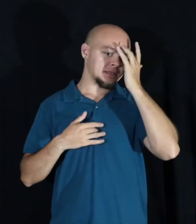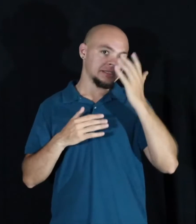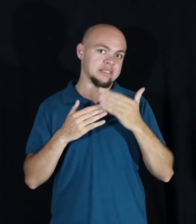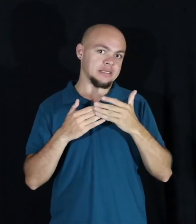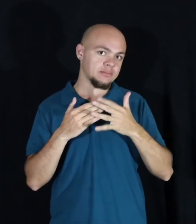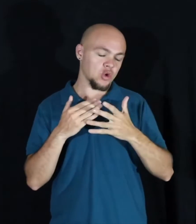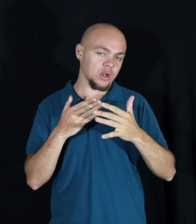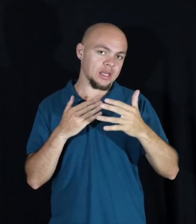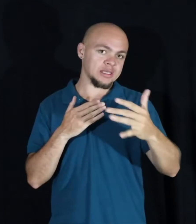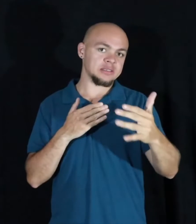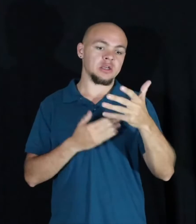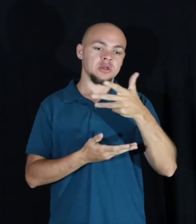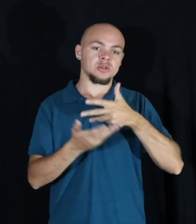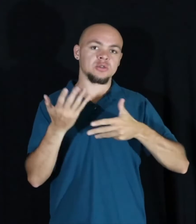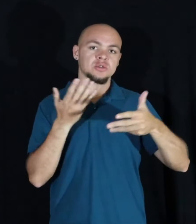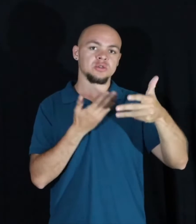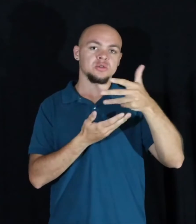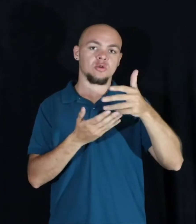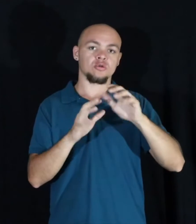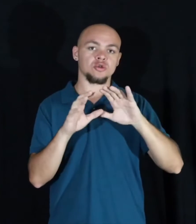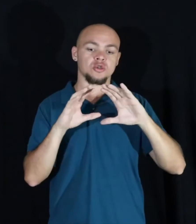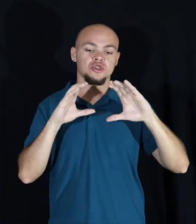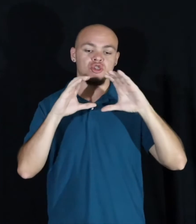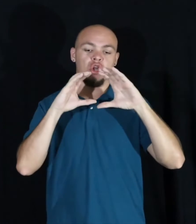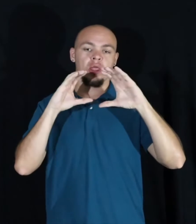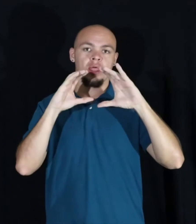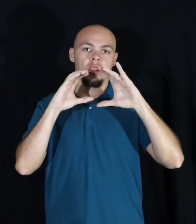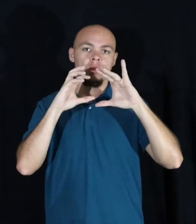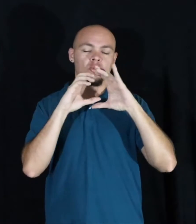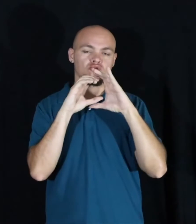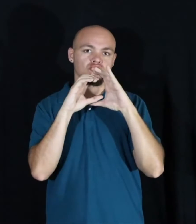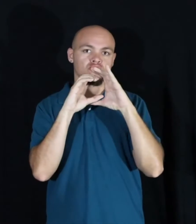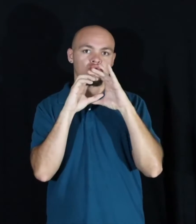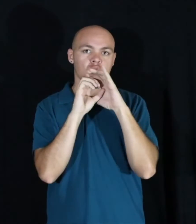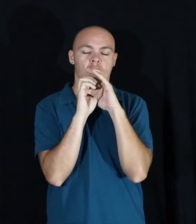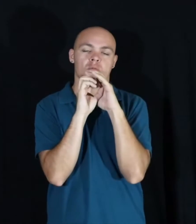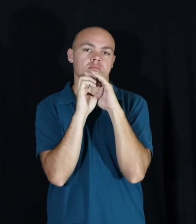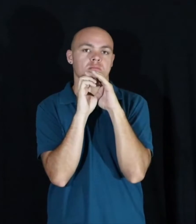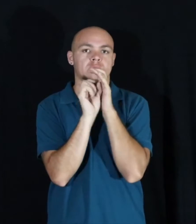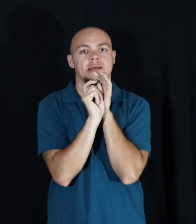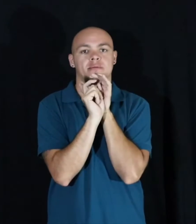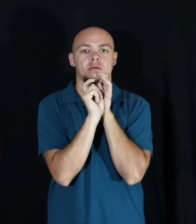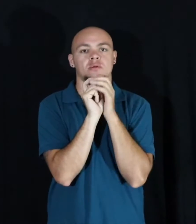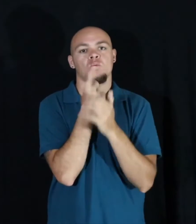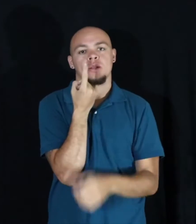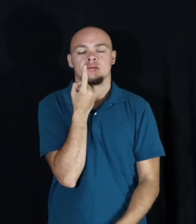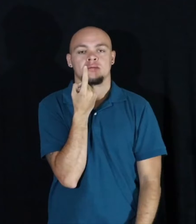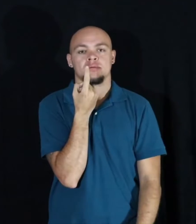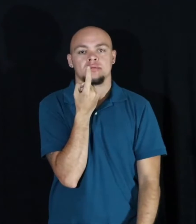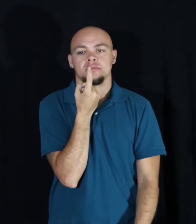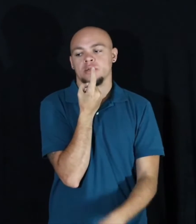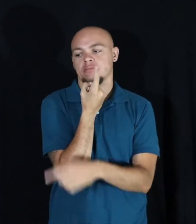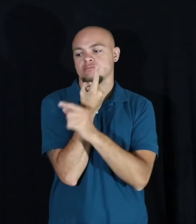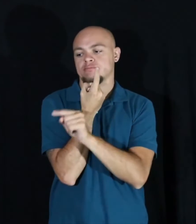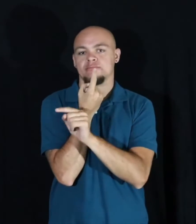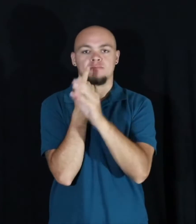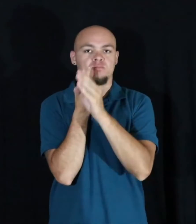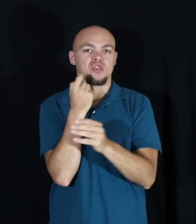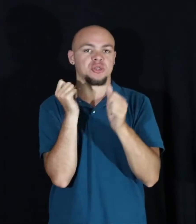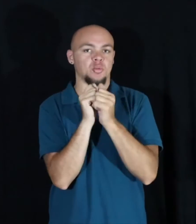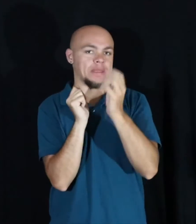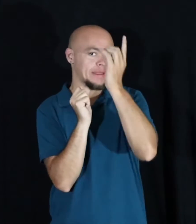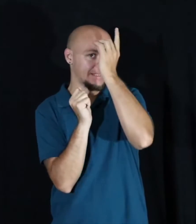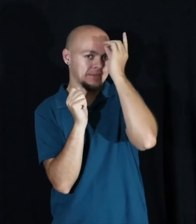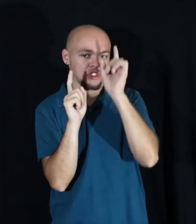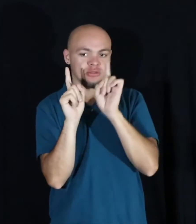progresses, their social circles get smaller and smaller until it's just them and the person with dementia. One